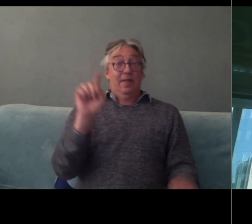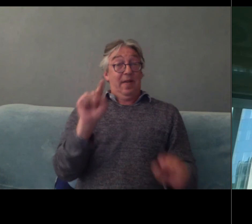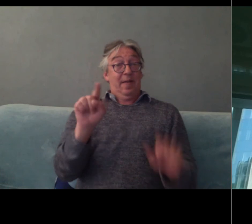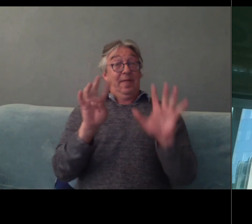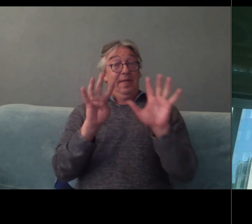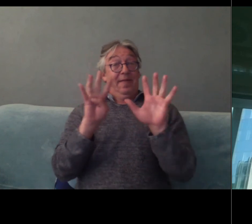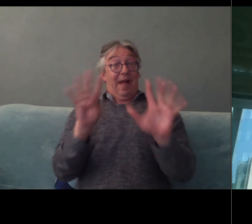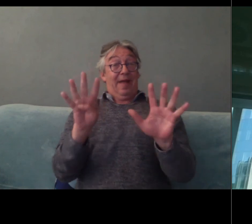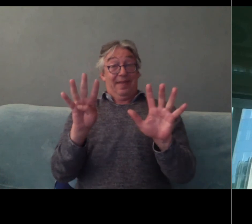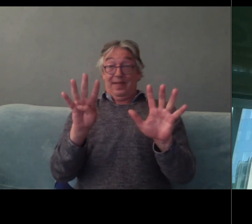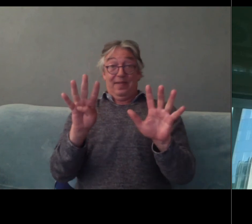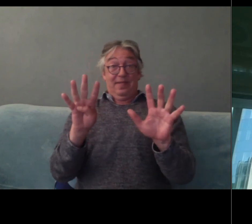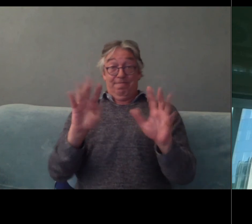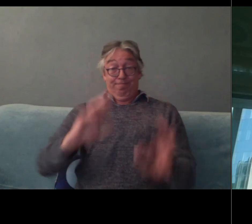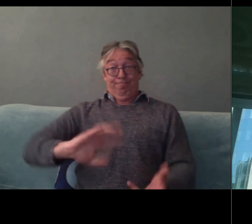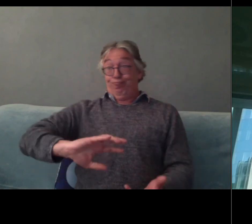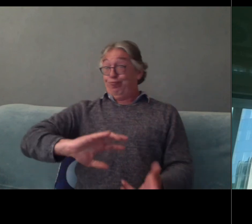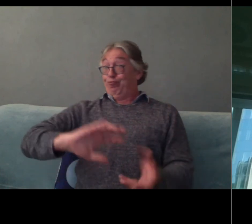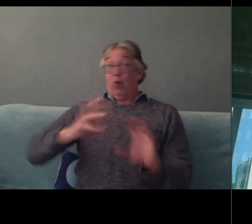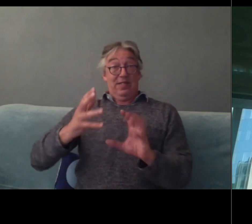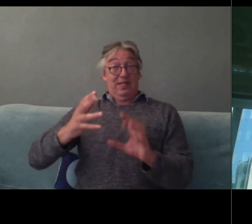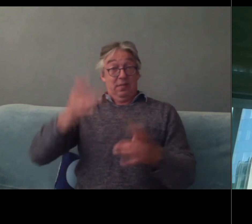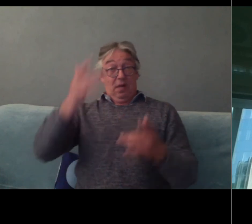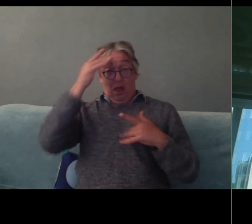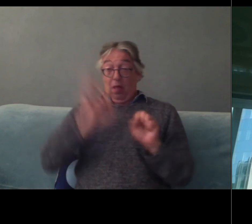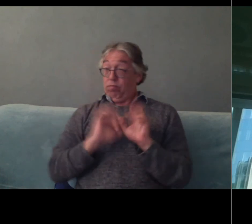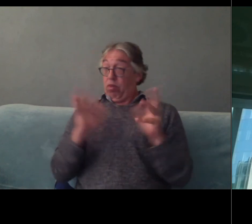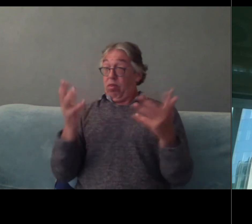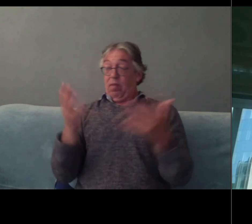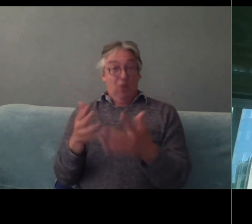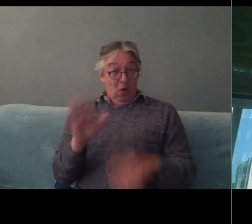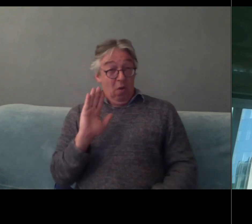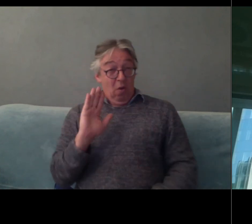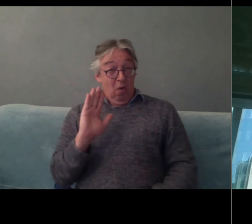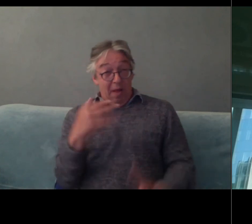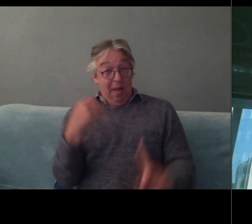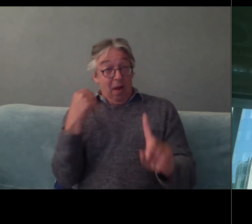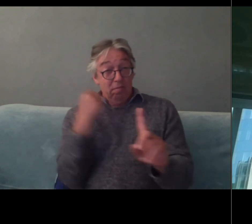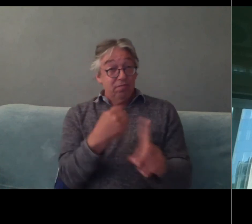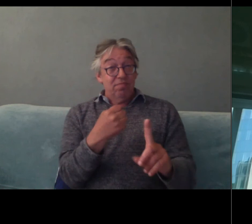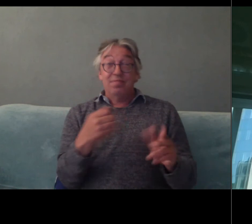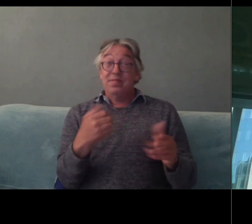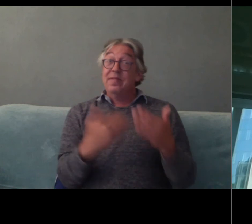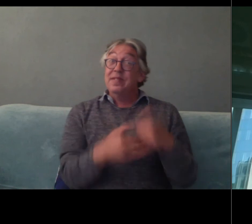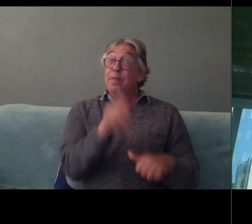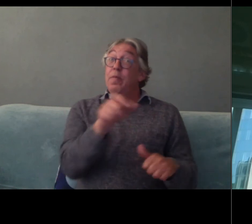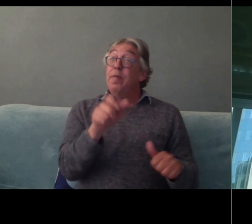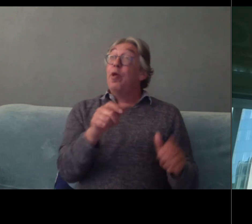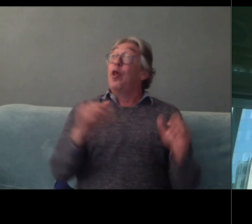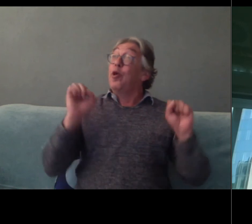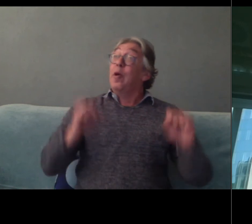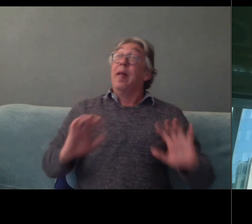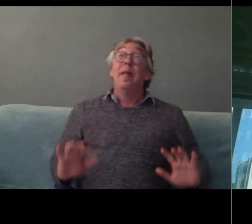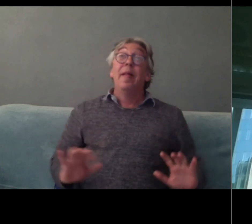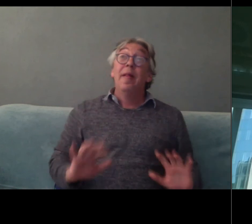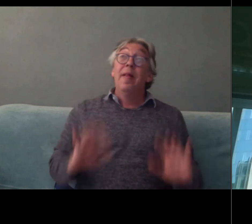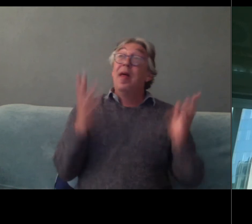is leading to will affect the likelihood of persons with disabilities in Europe getting the social support they